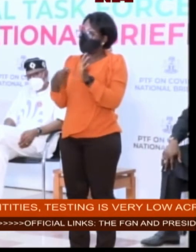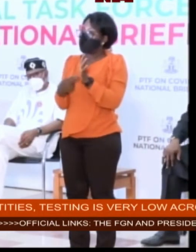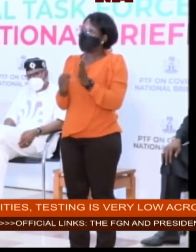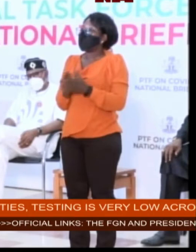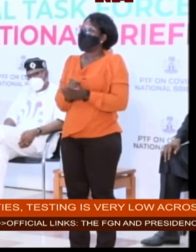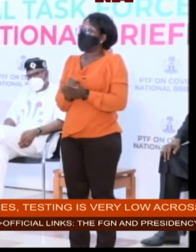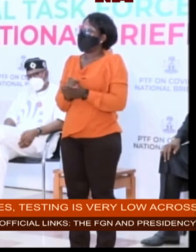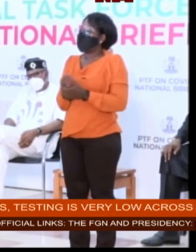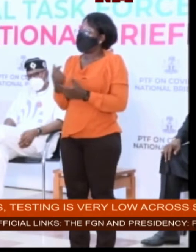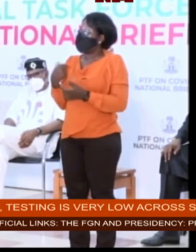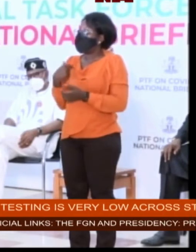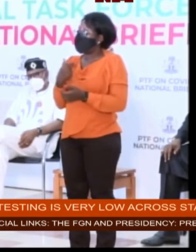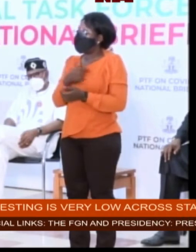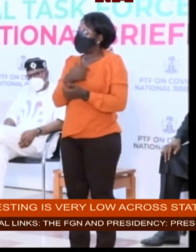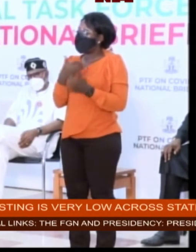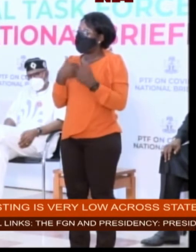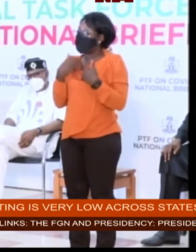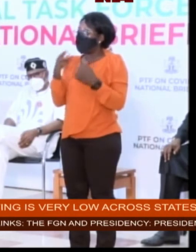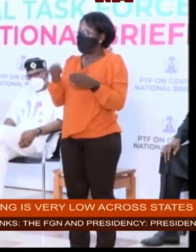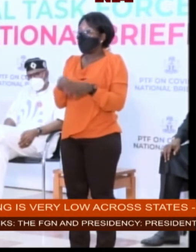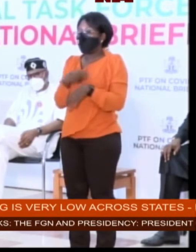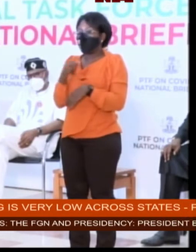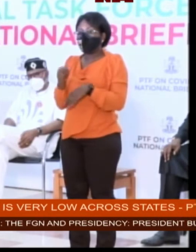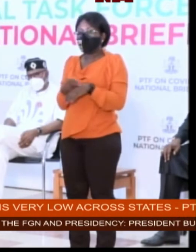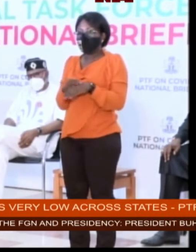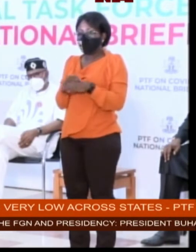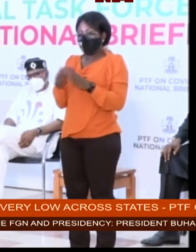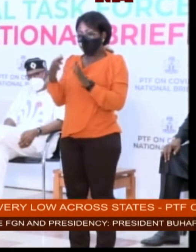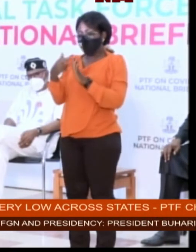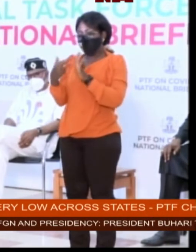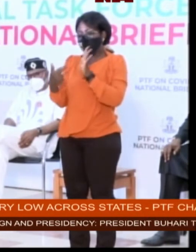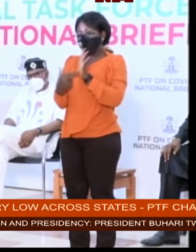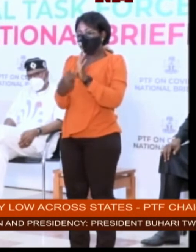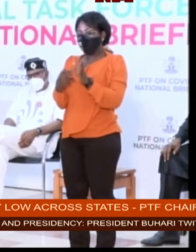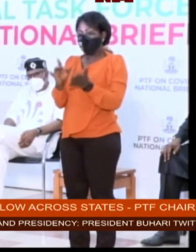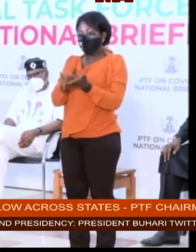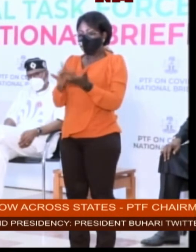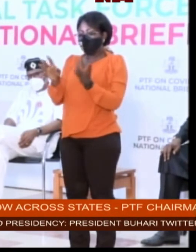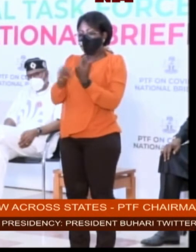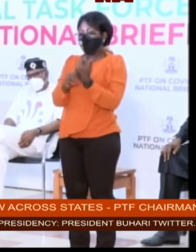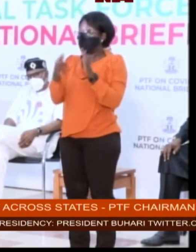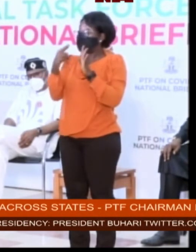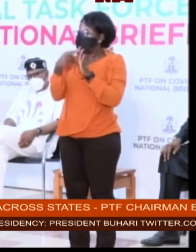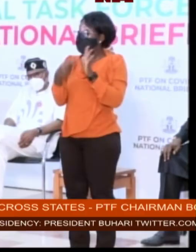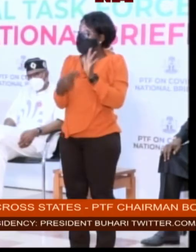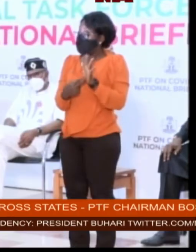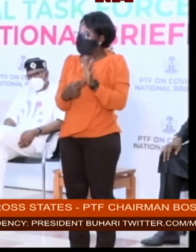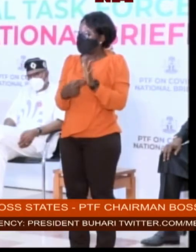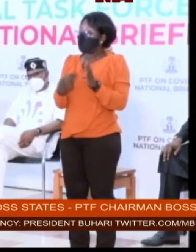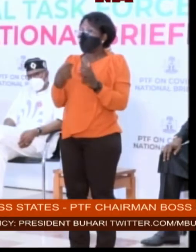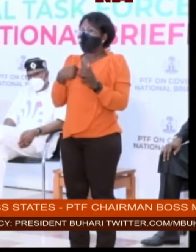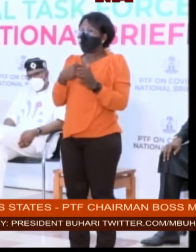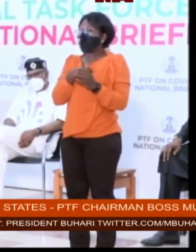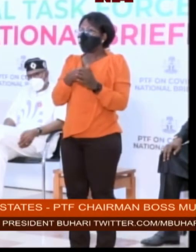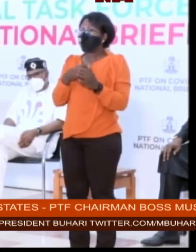We have the national guidelines, treatment guidelines. In fact, we have reviewed